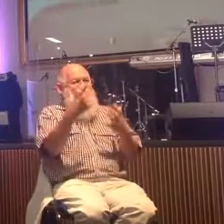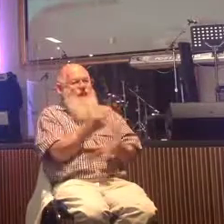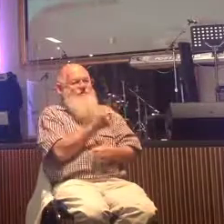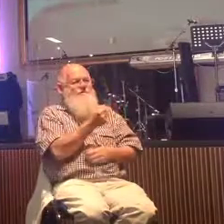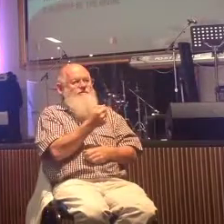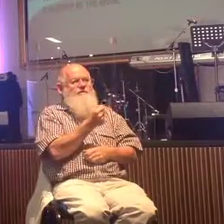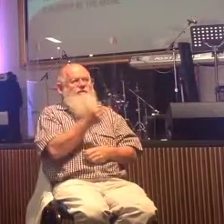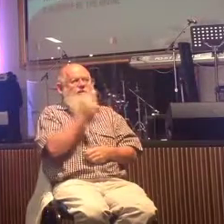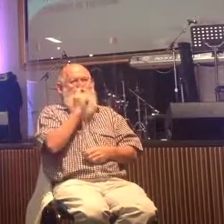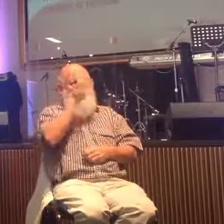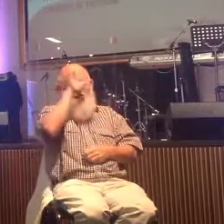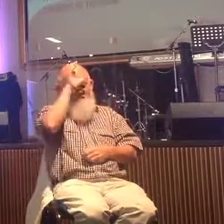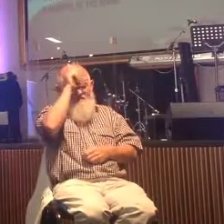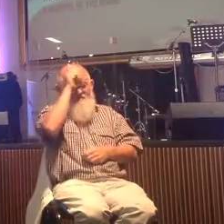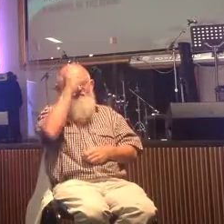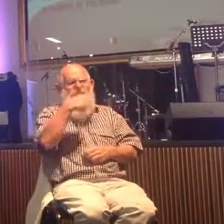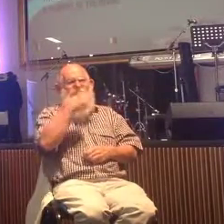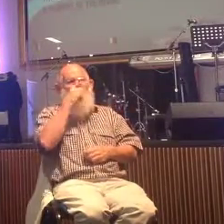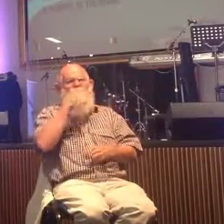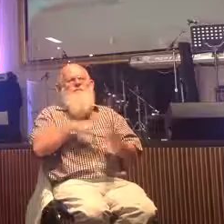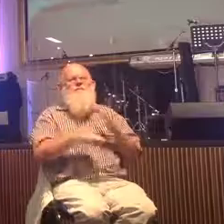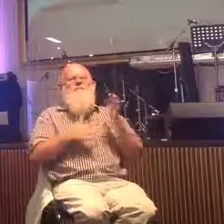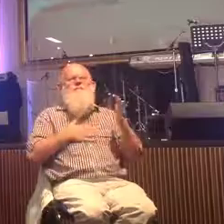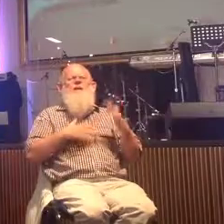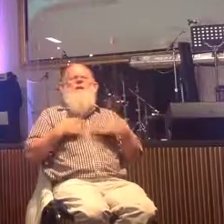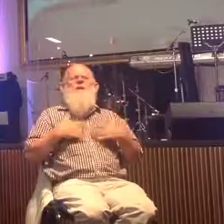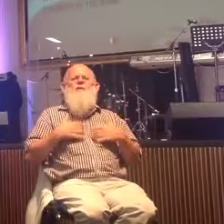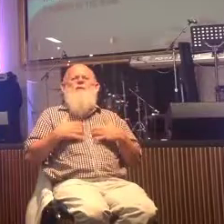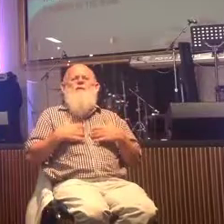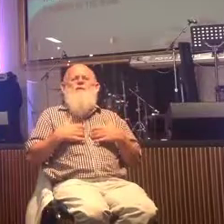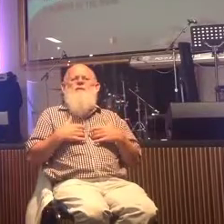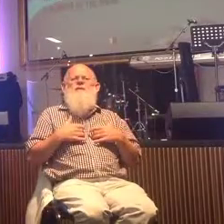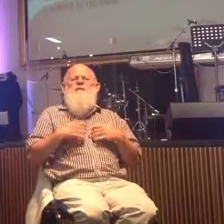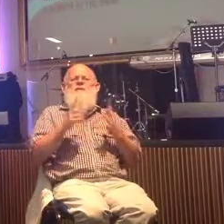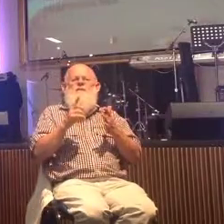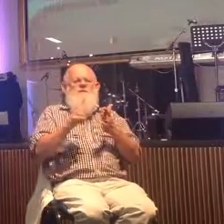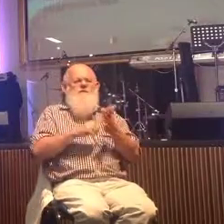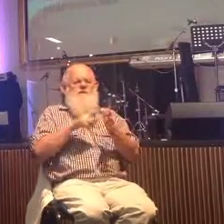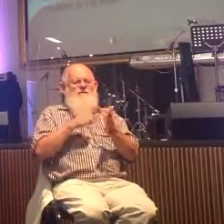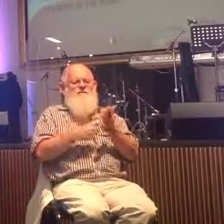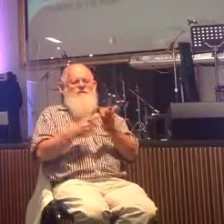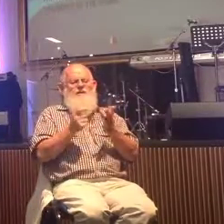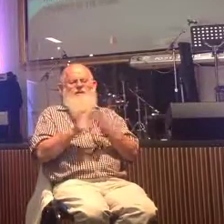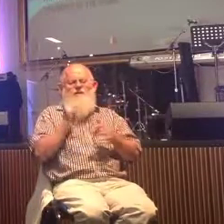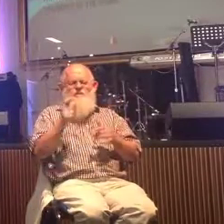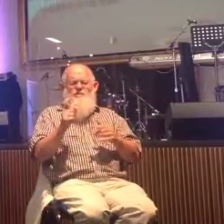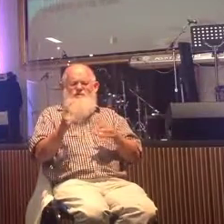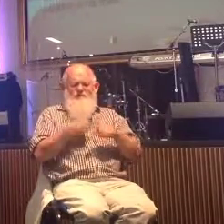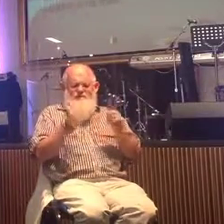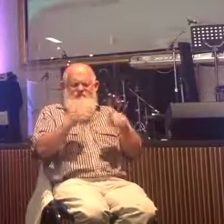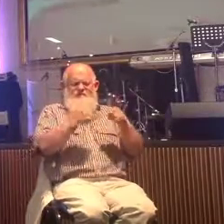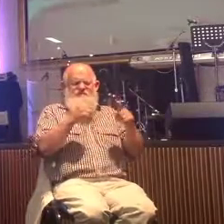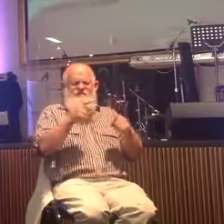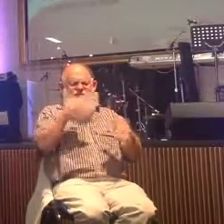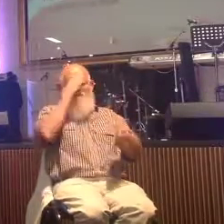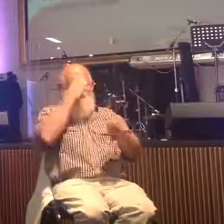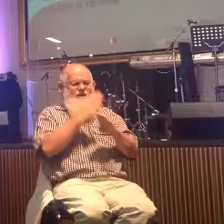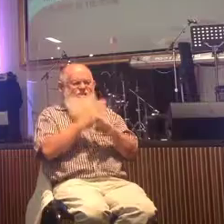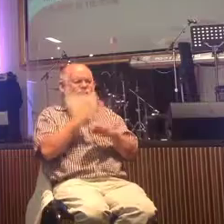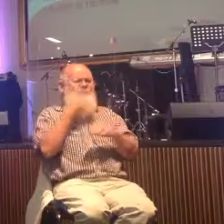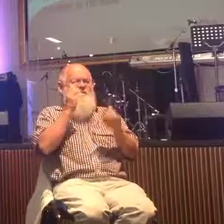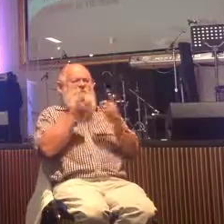I can't remember the last time that the people in my life said, Jared, the people who don't know Jesus, they said, Jared, you're so different. You have this hope. When